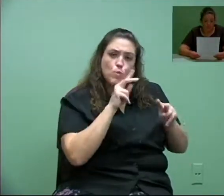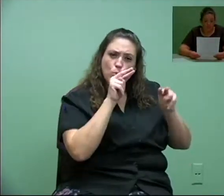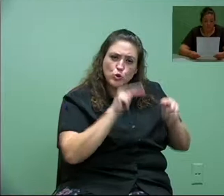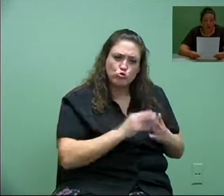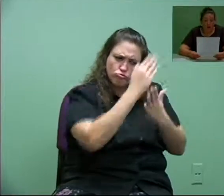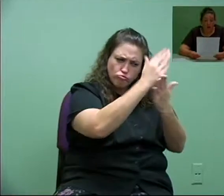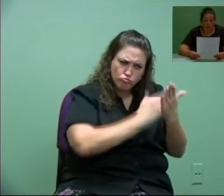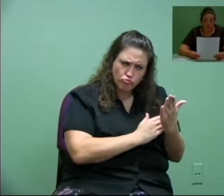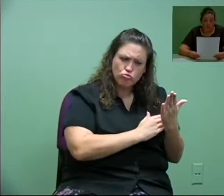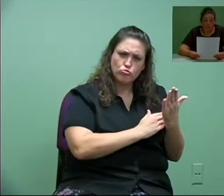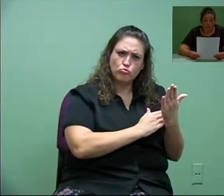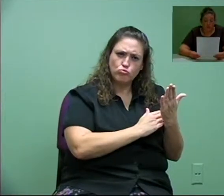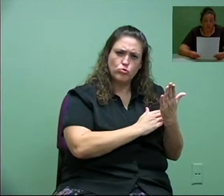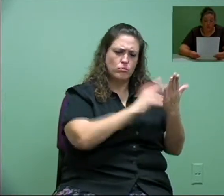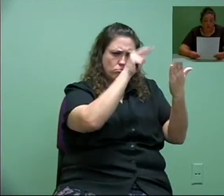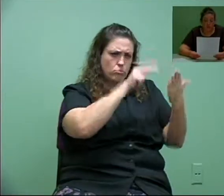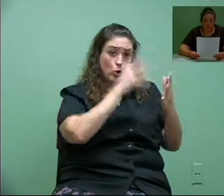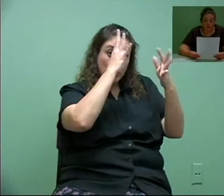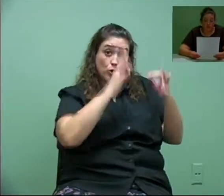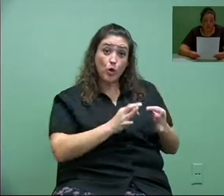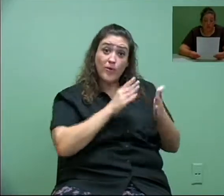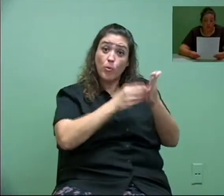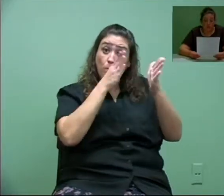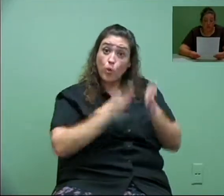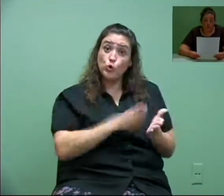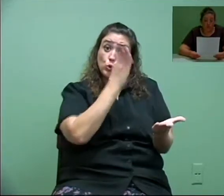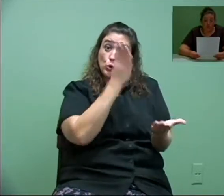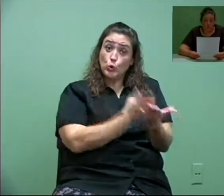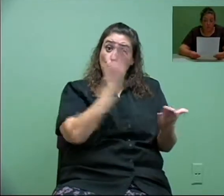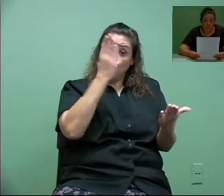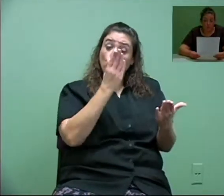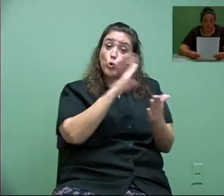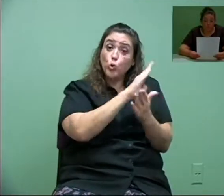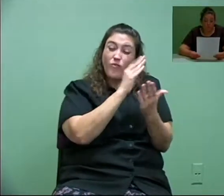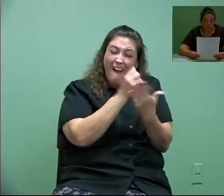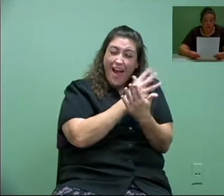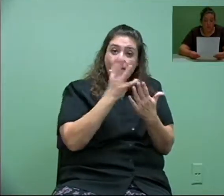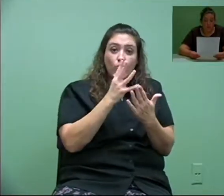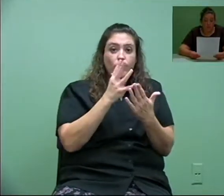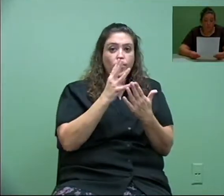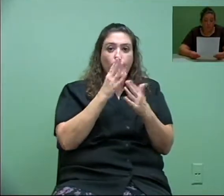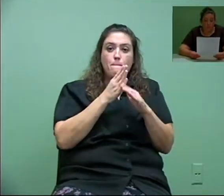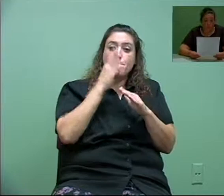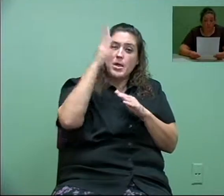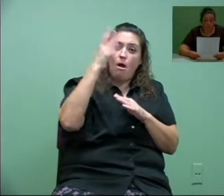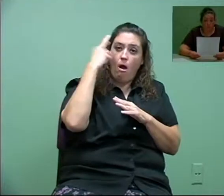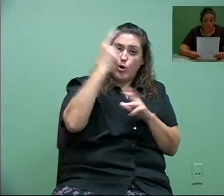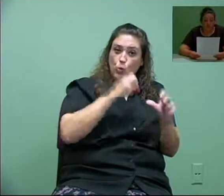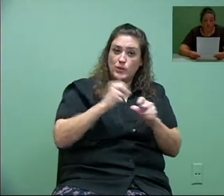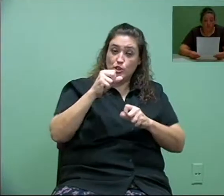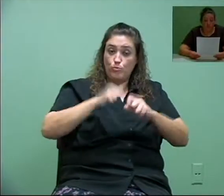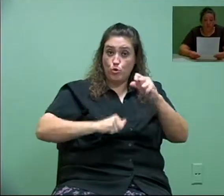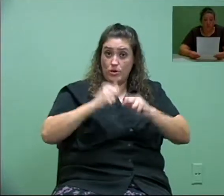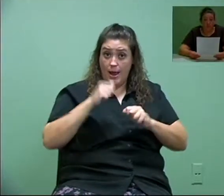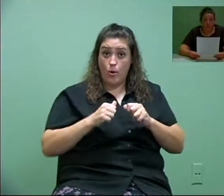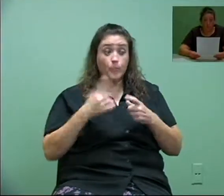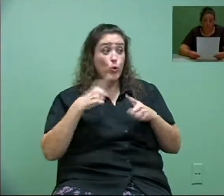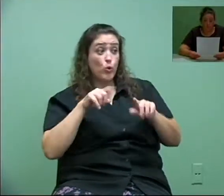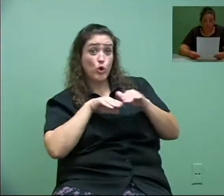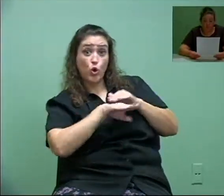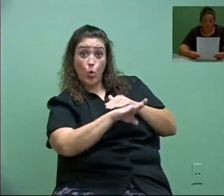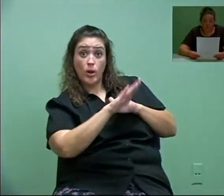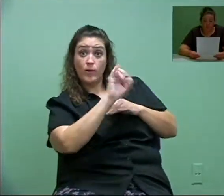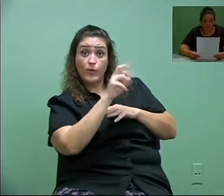doubt. Among the first things you should do when you go to the jury room to deliberate is to appoint someone to serve as a